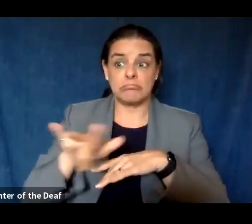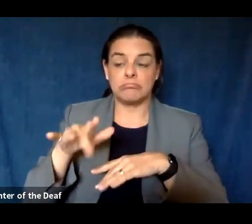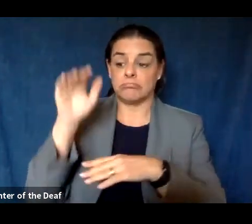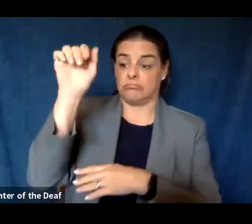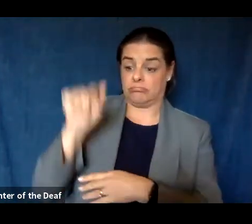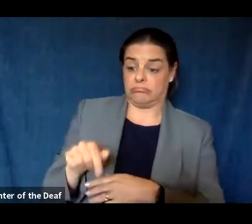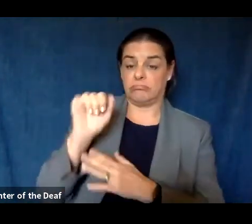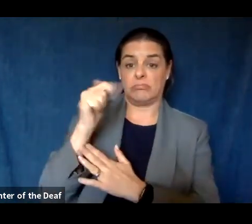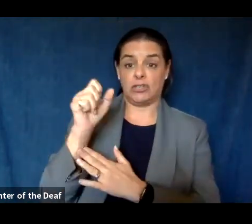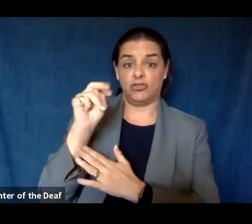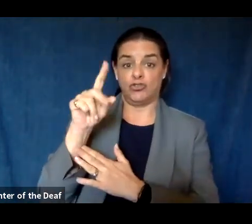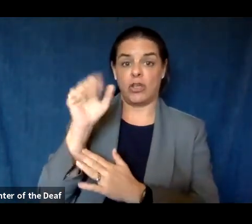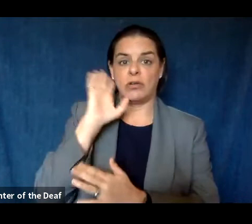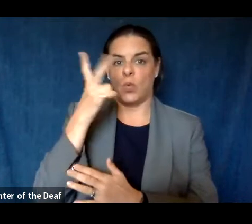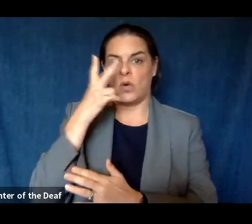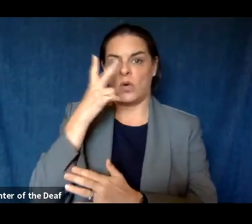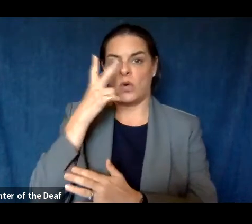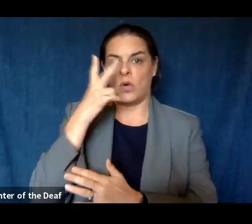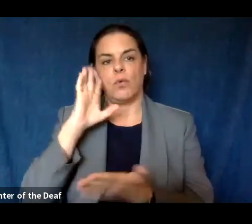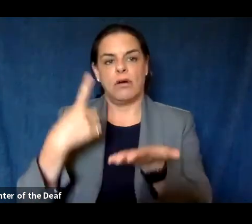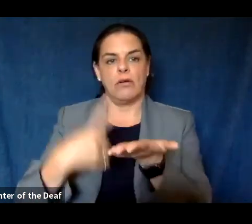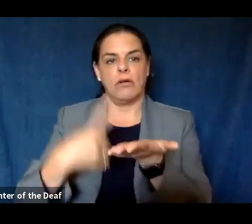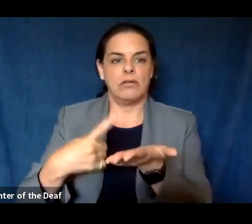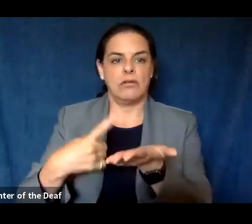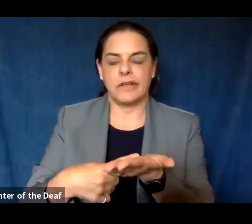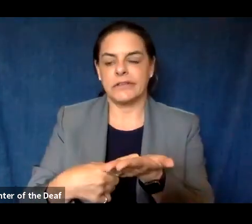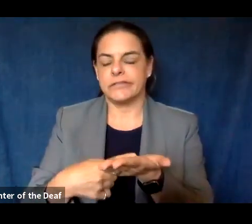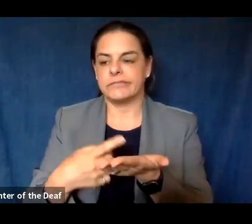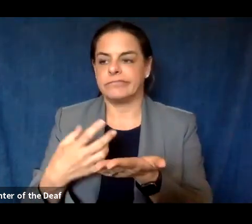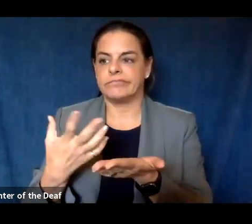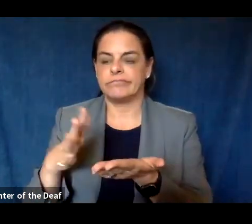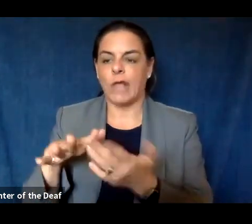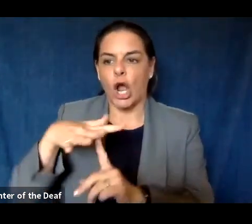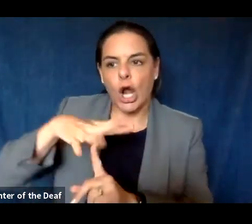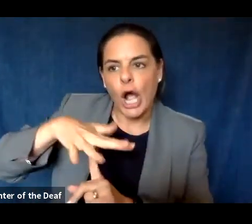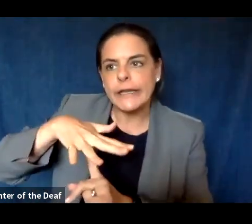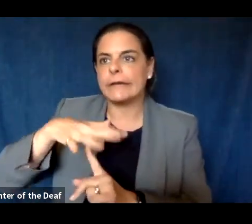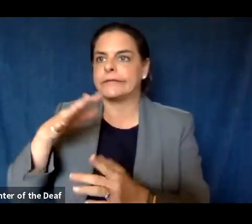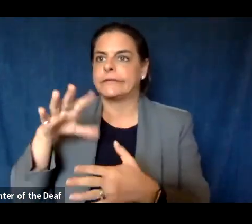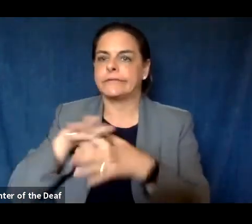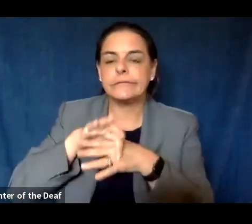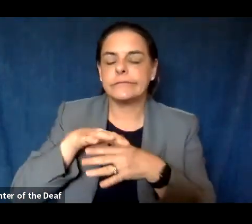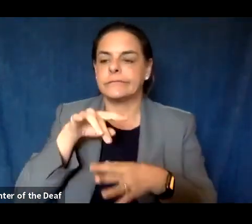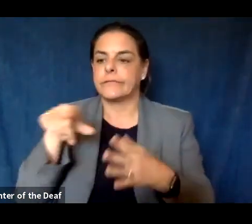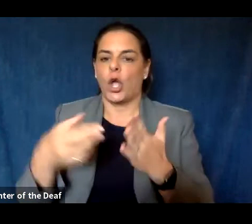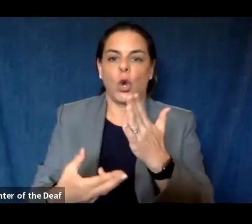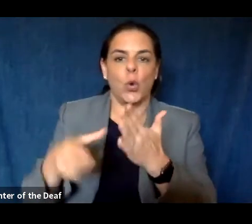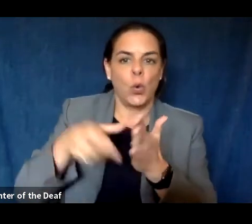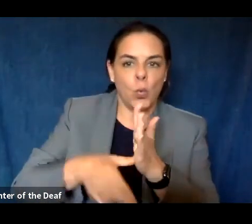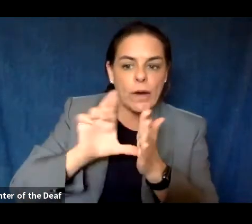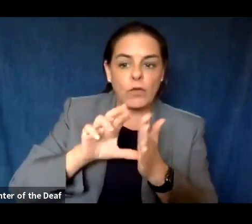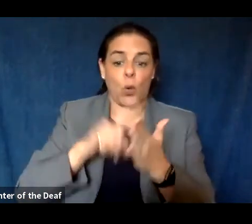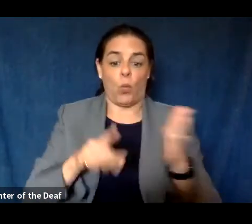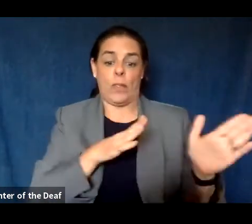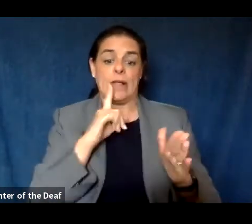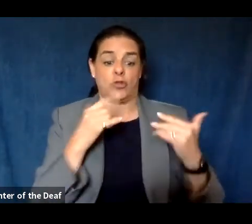you'll see that we're going to talk about, kind of give them some context. We'll also talk about review the existing plans, and